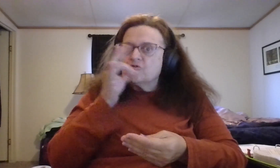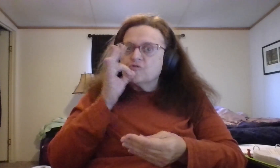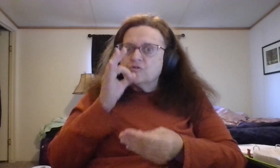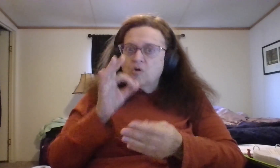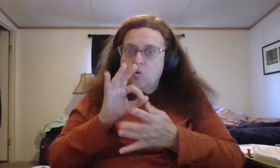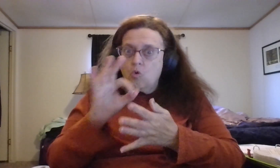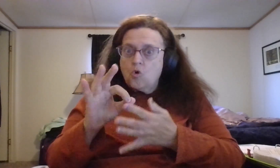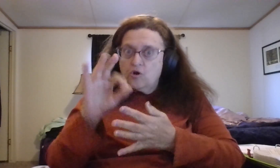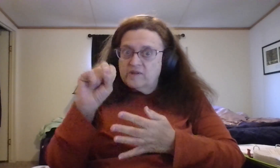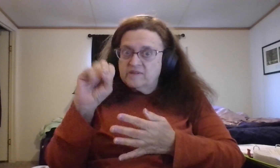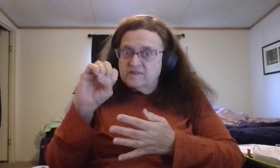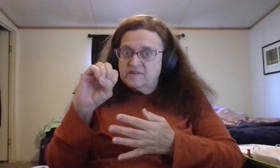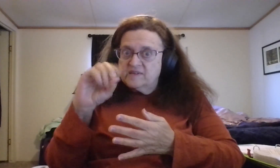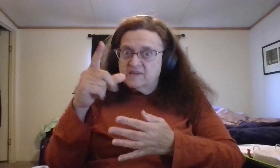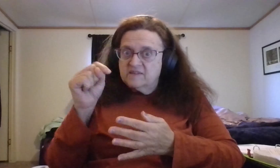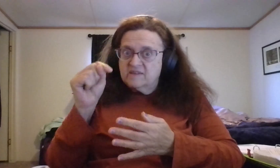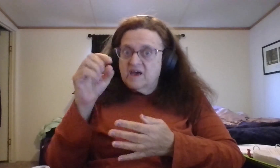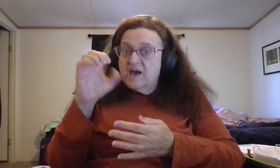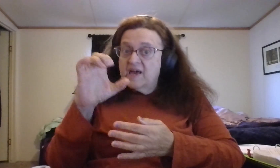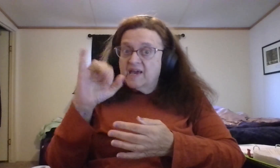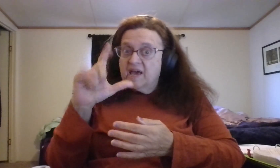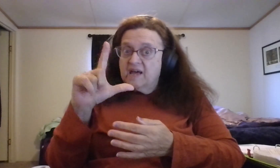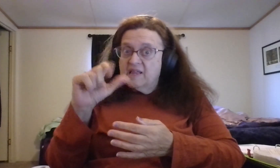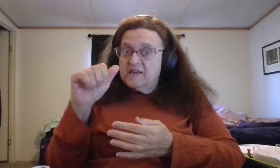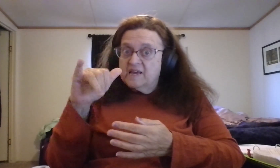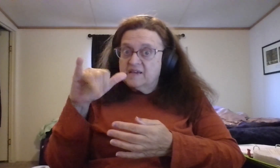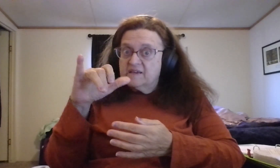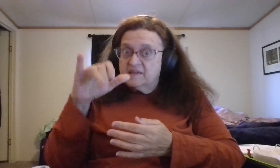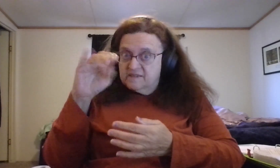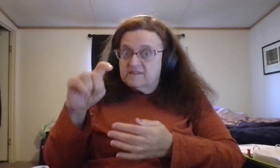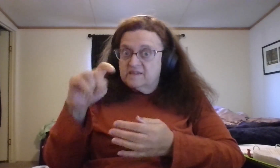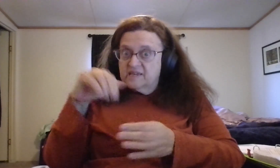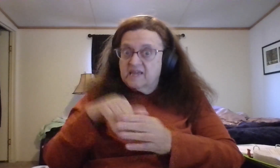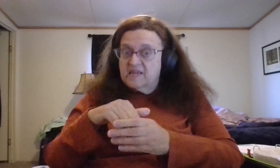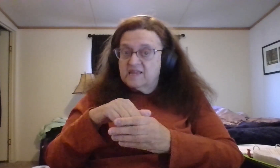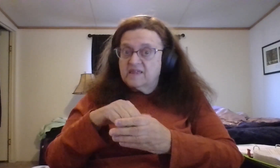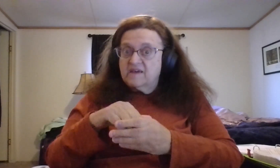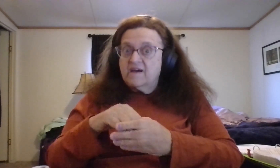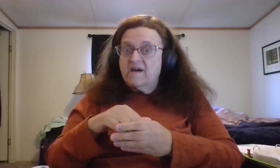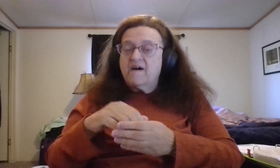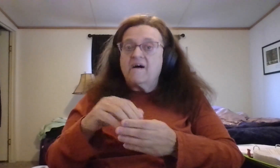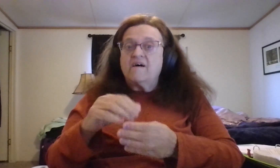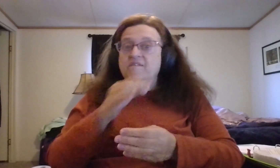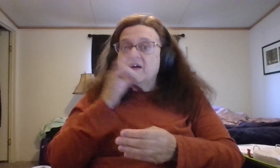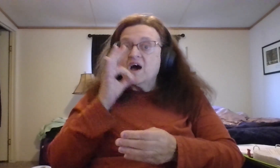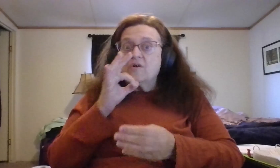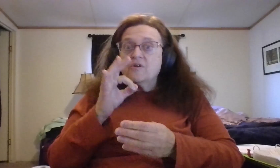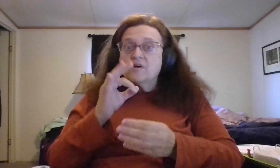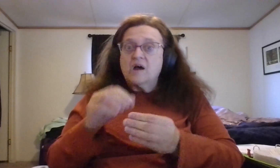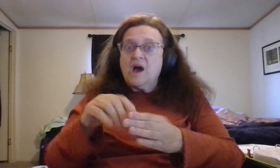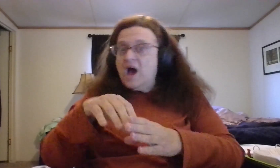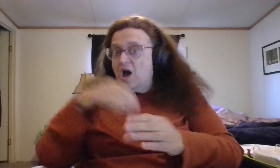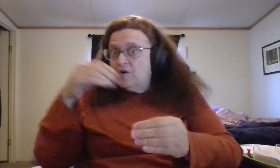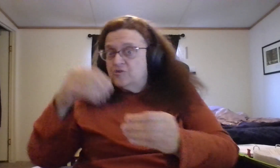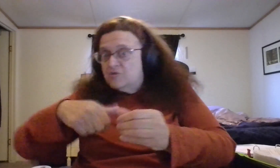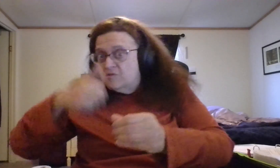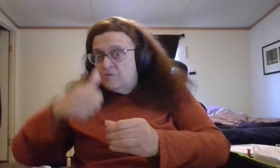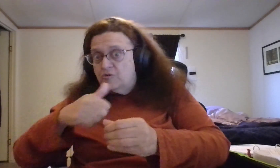A calyx in a flower is the outermost whorl of the flower, is